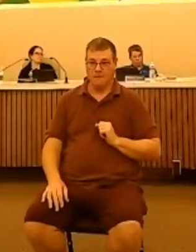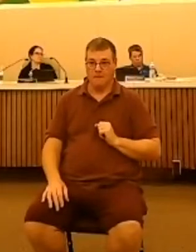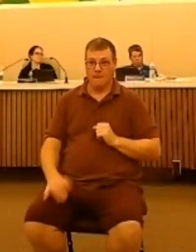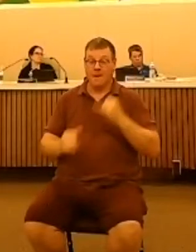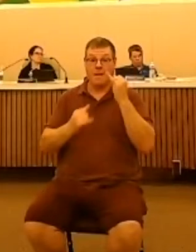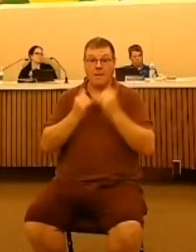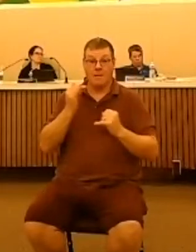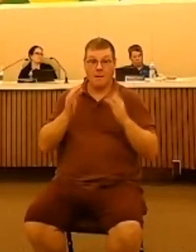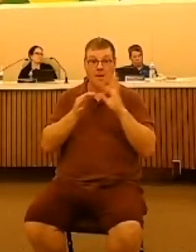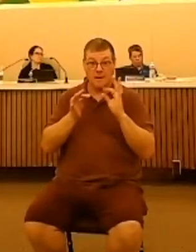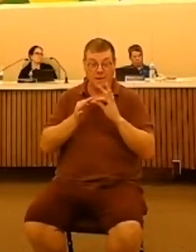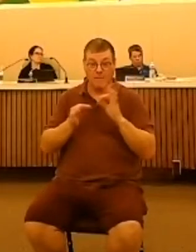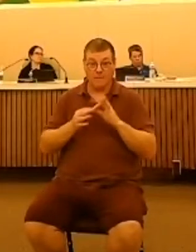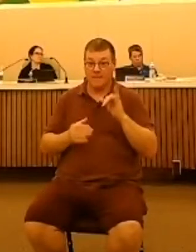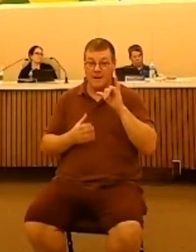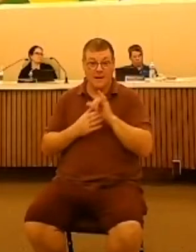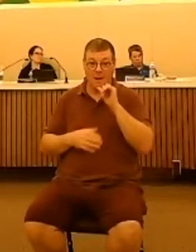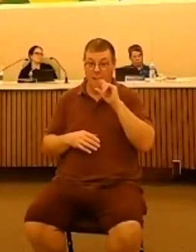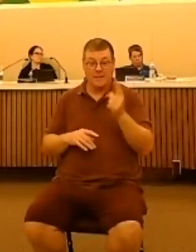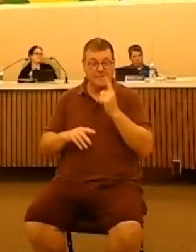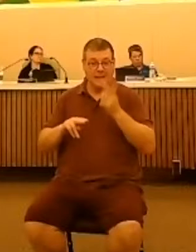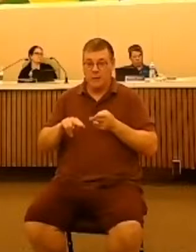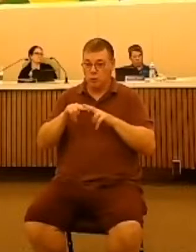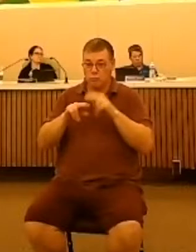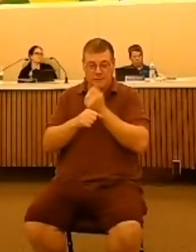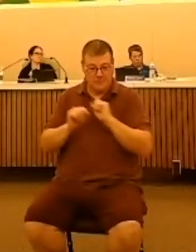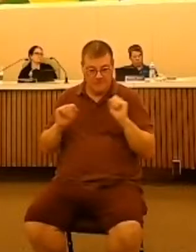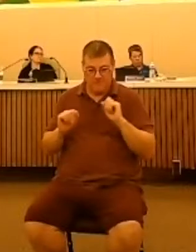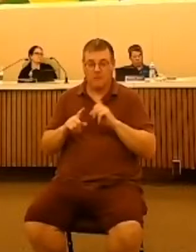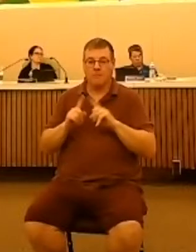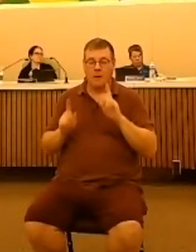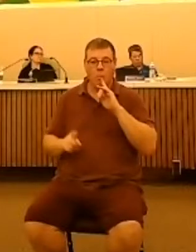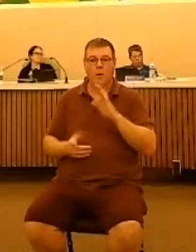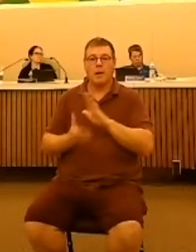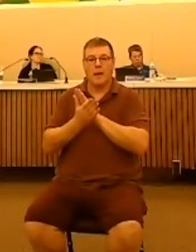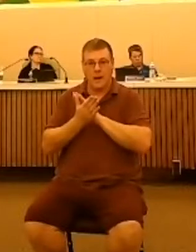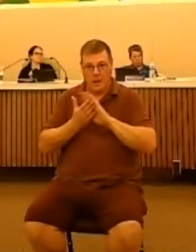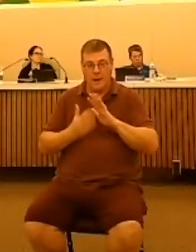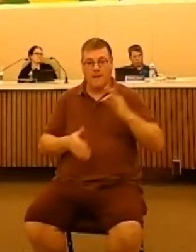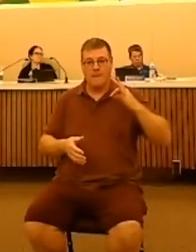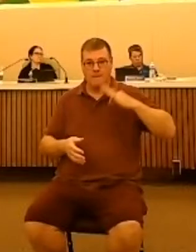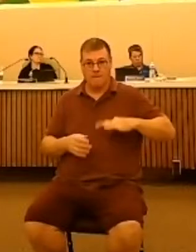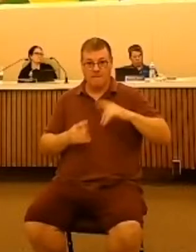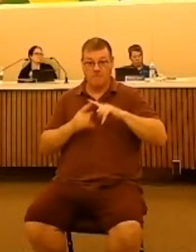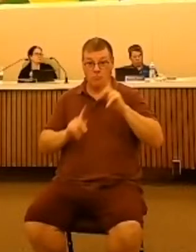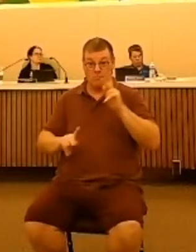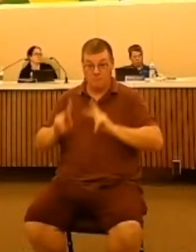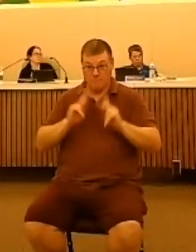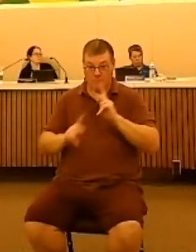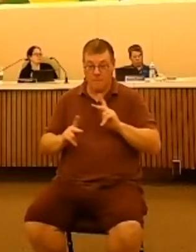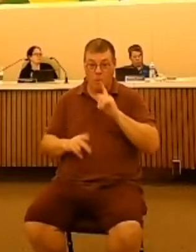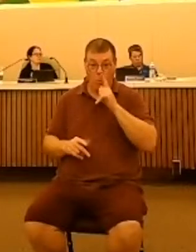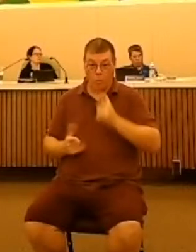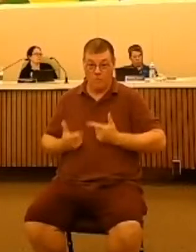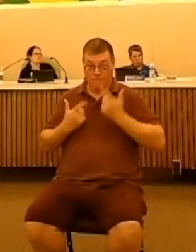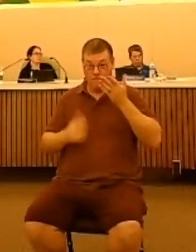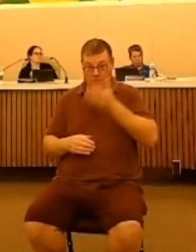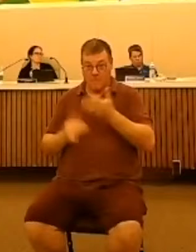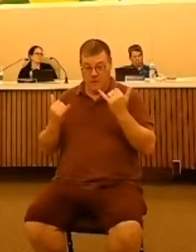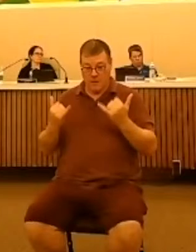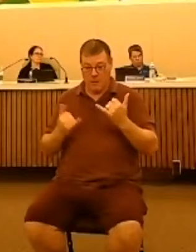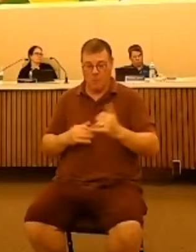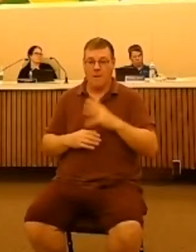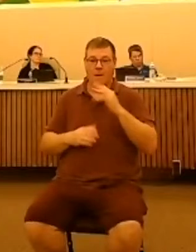we have isn't something that will increase safety, but we feel it would be a nice benefit to the residents that are there now and the new ones